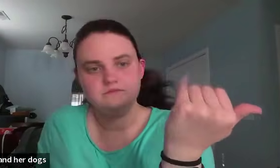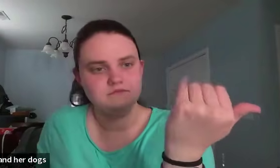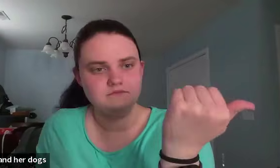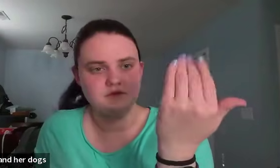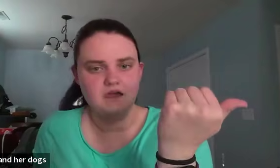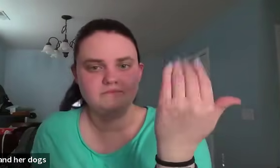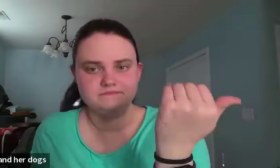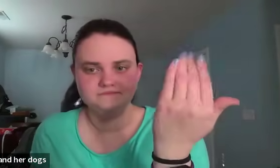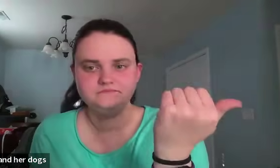Okay.